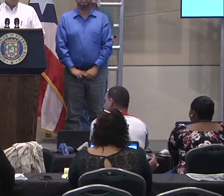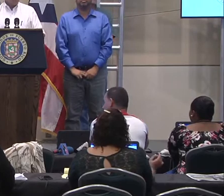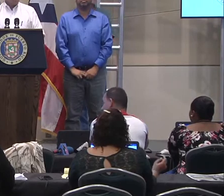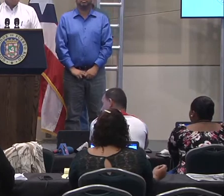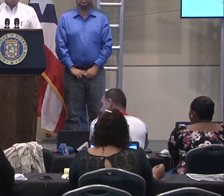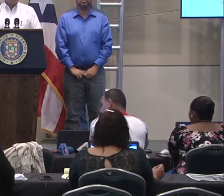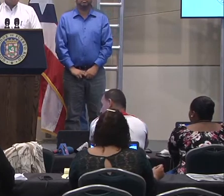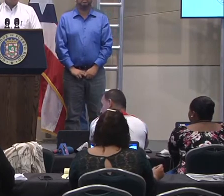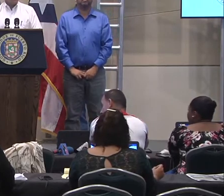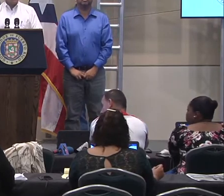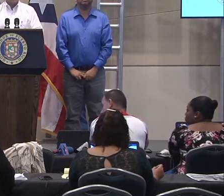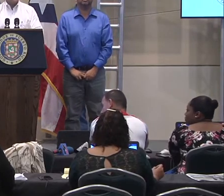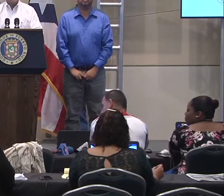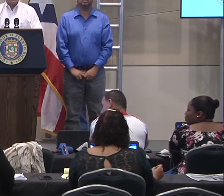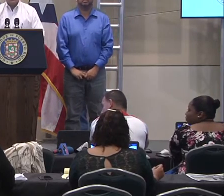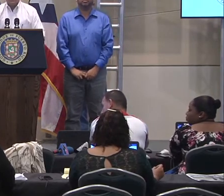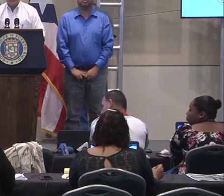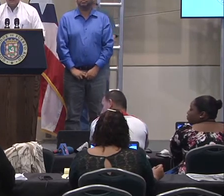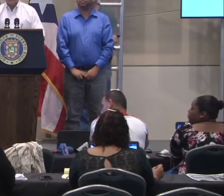outlet, E&E News.